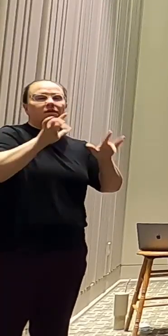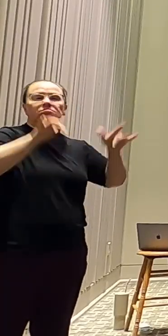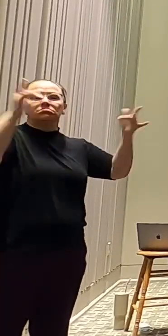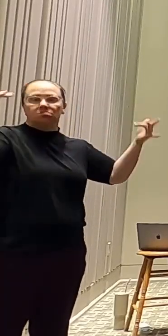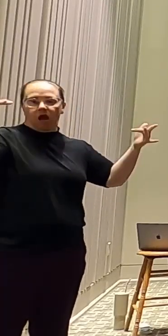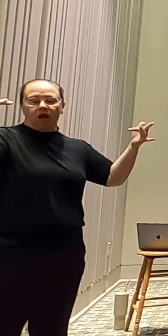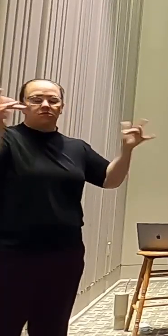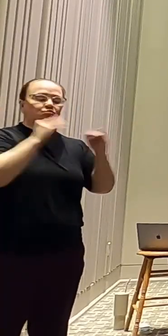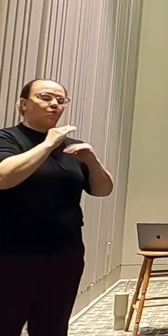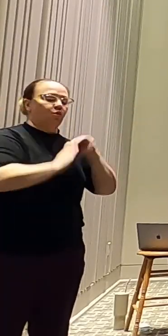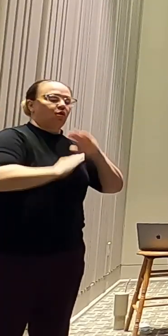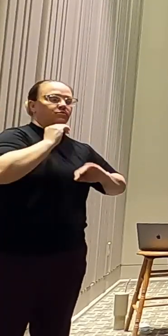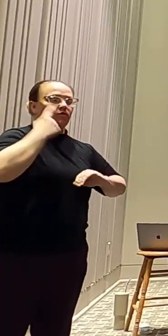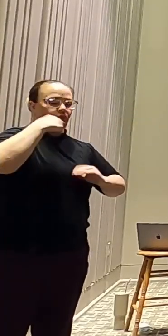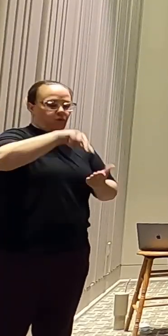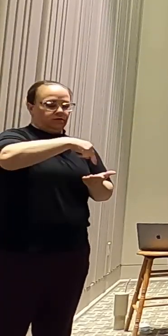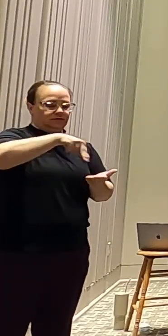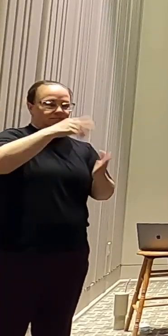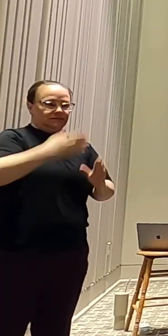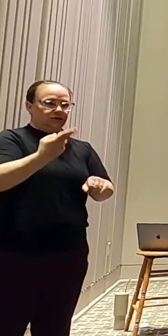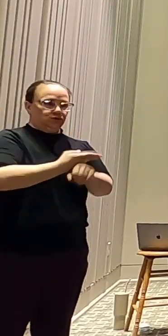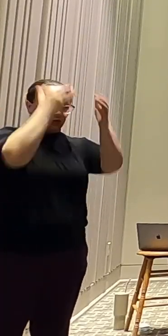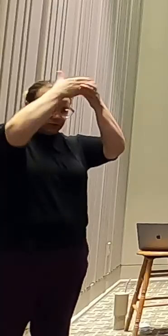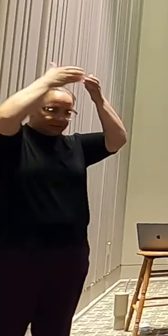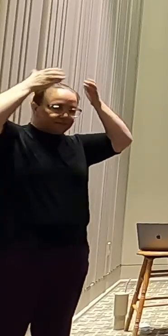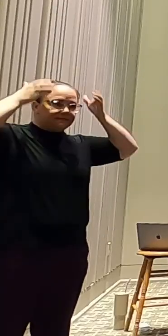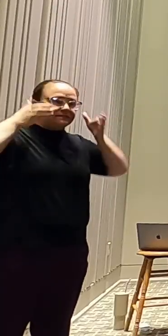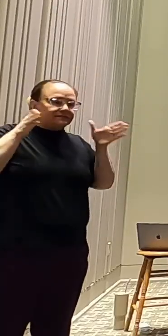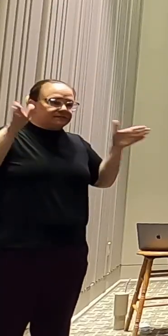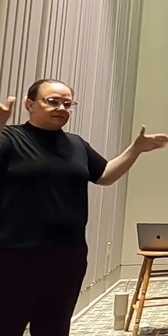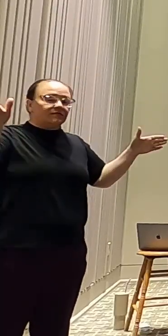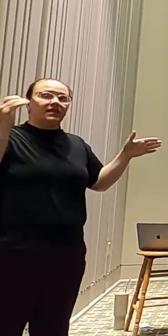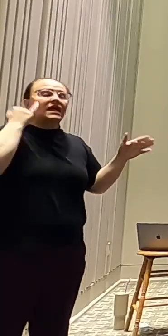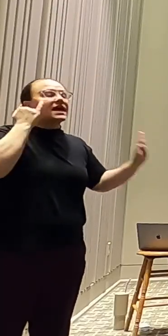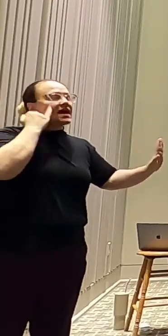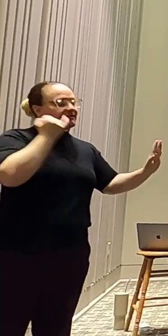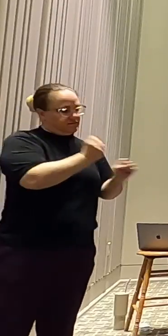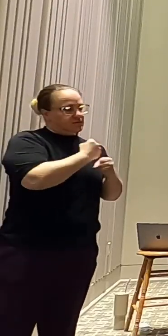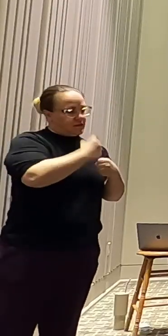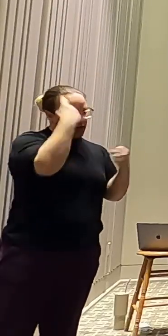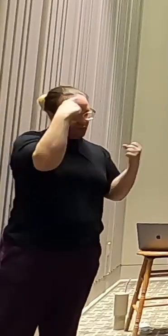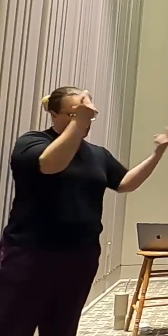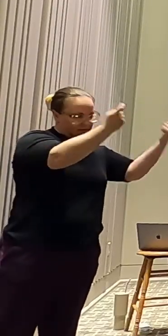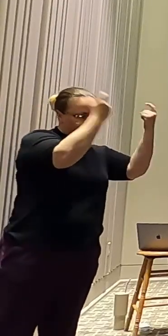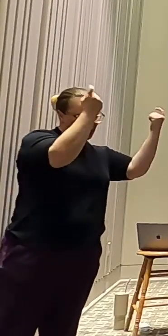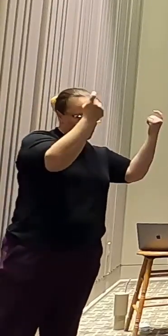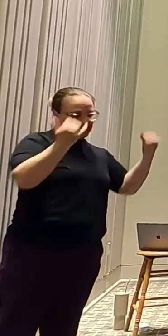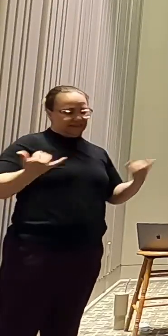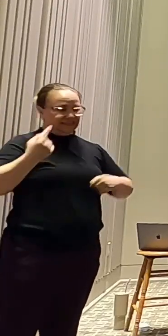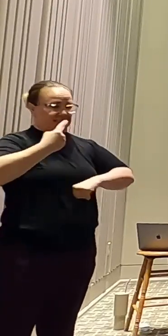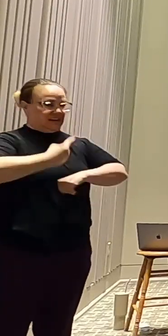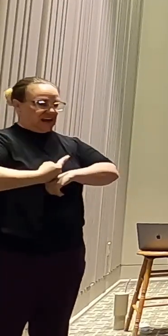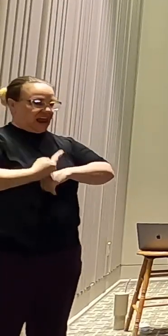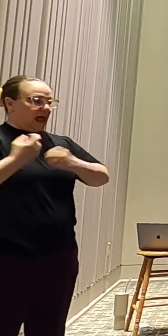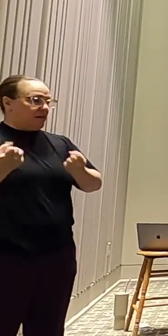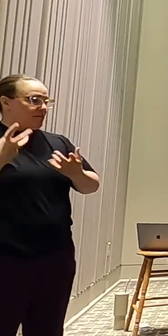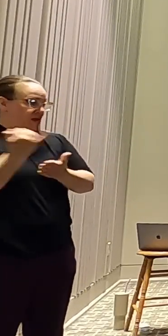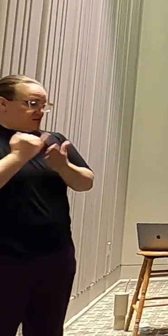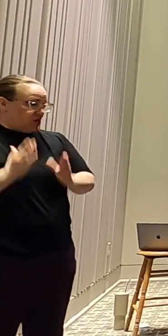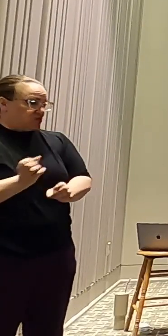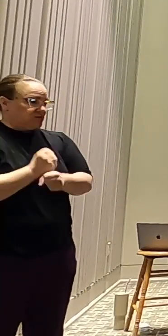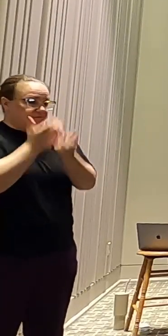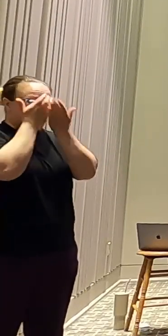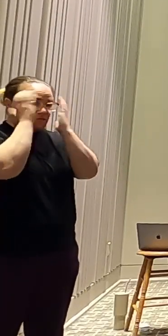the dancer. If it is produced for ceremonial reasons. Today, a lot of artists will create